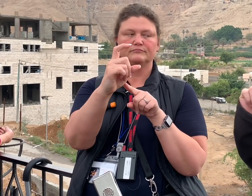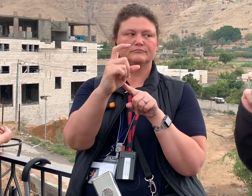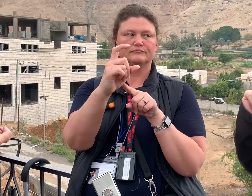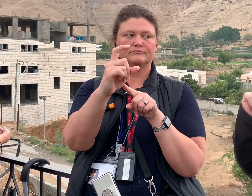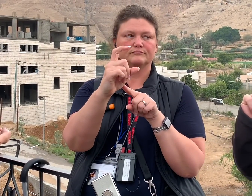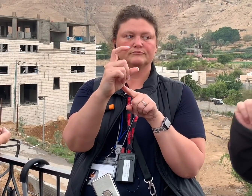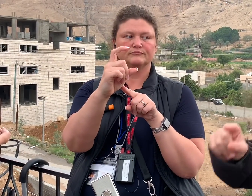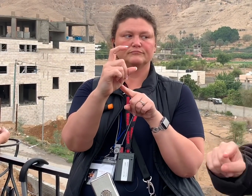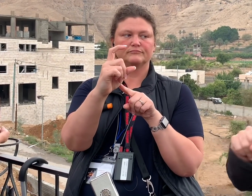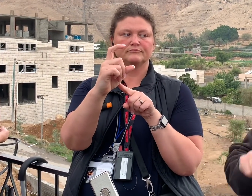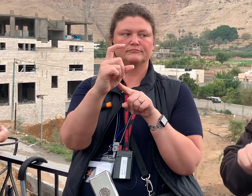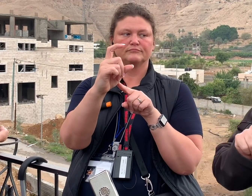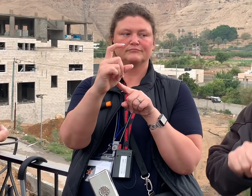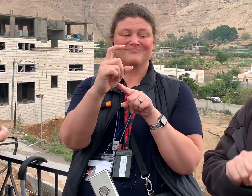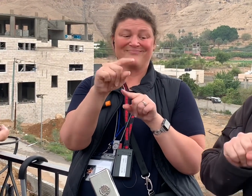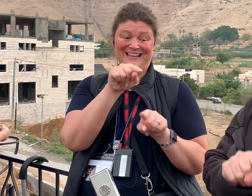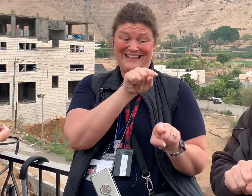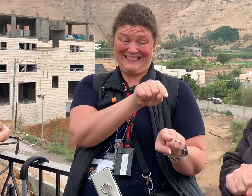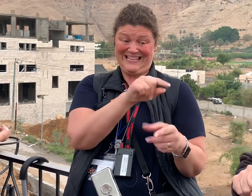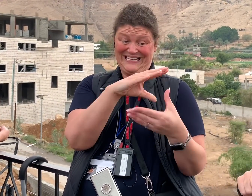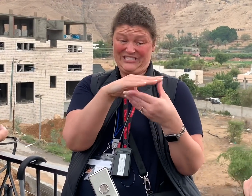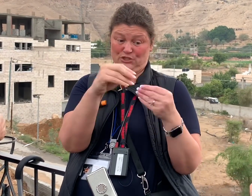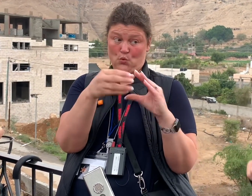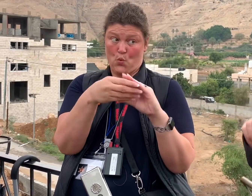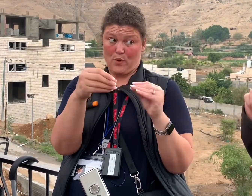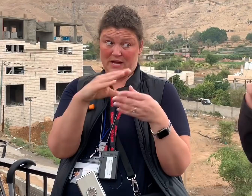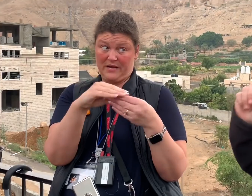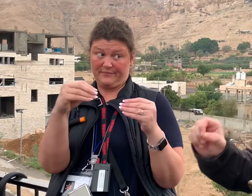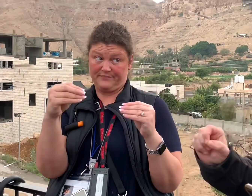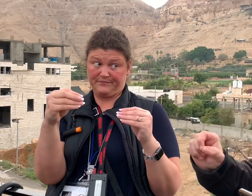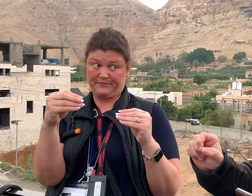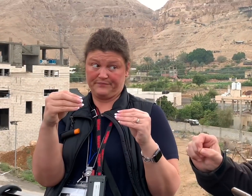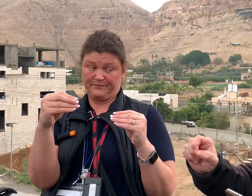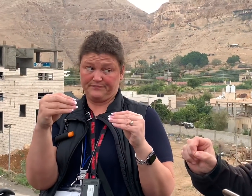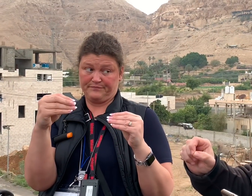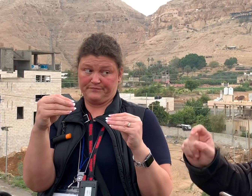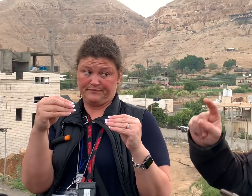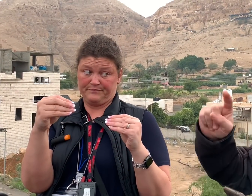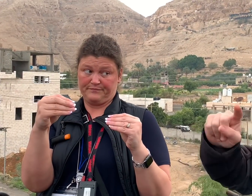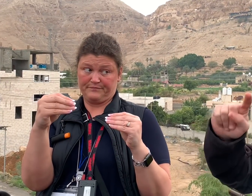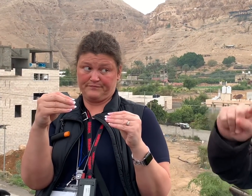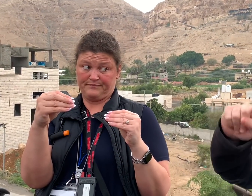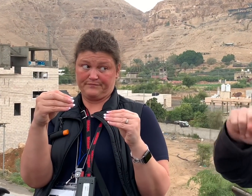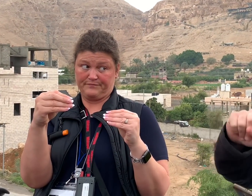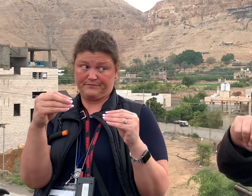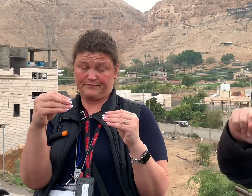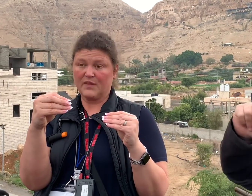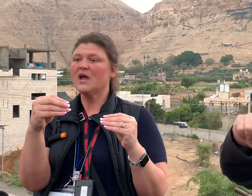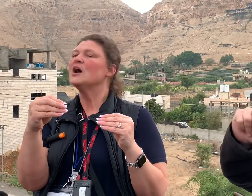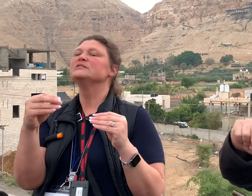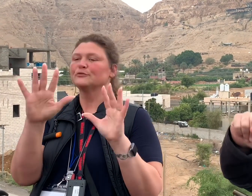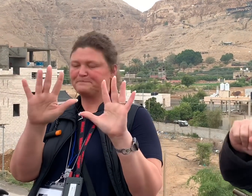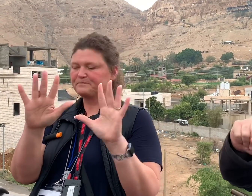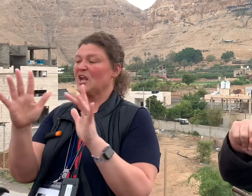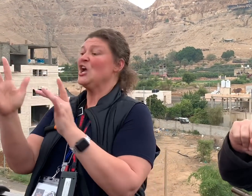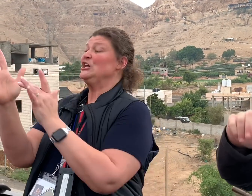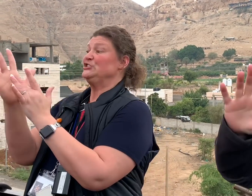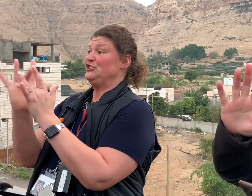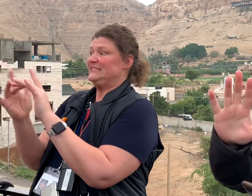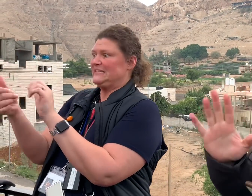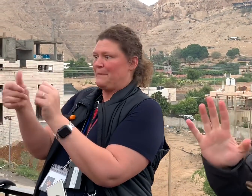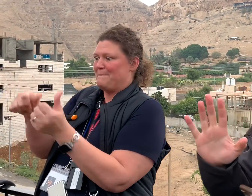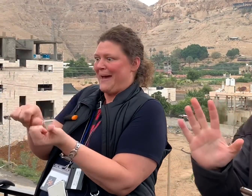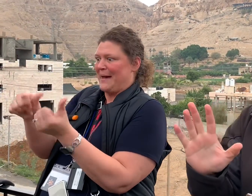This is the story that follows the baptism of Jesus in the Jordan